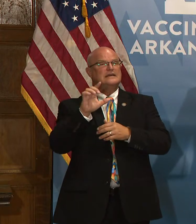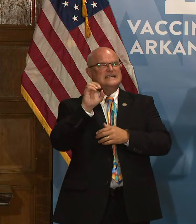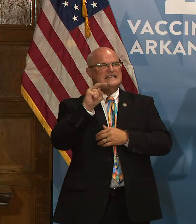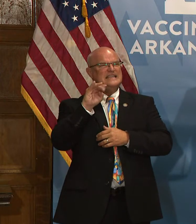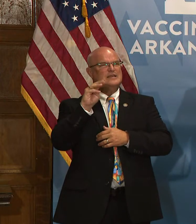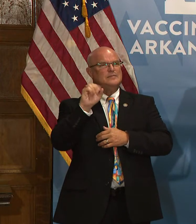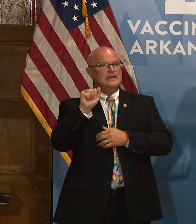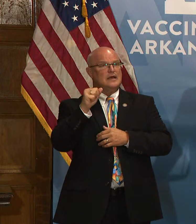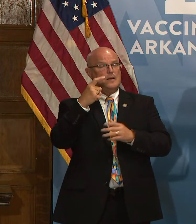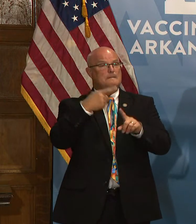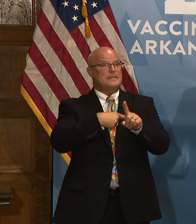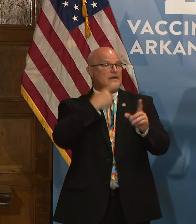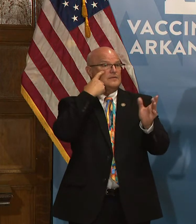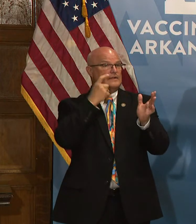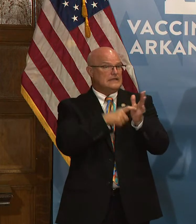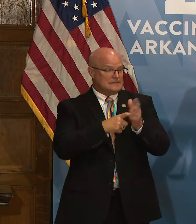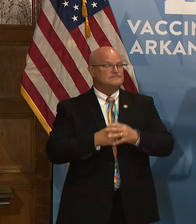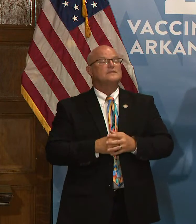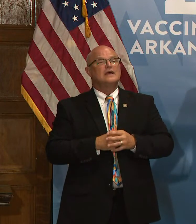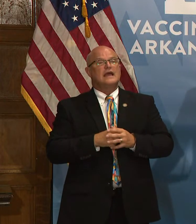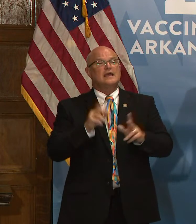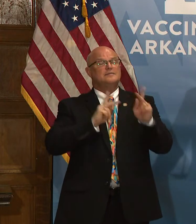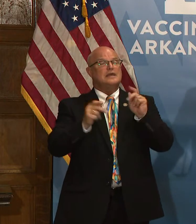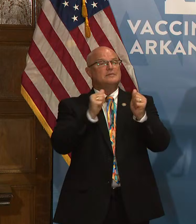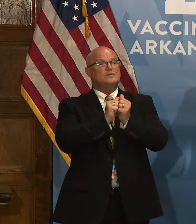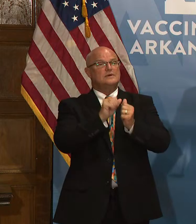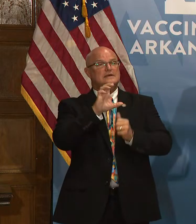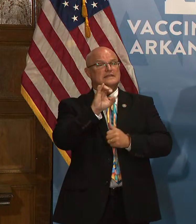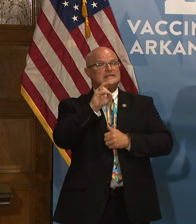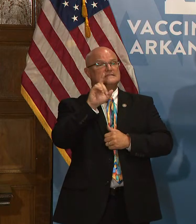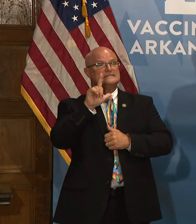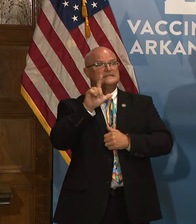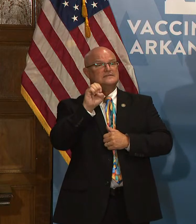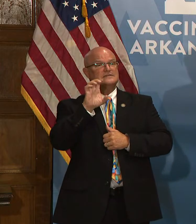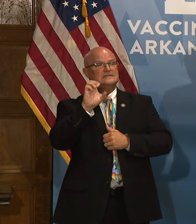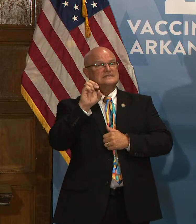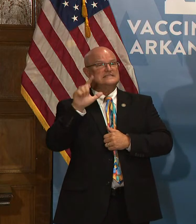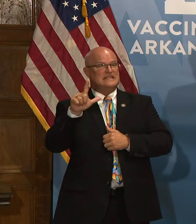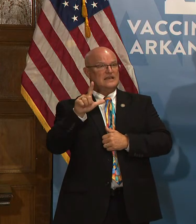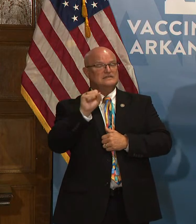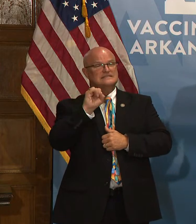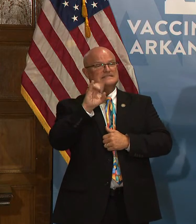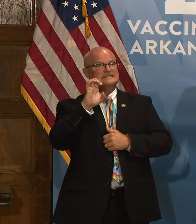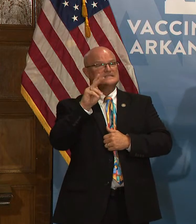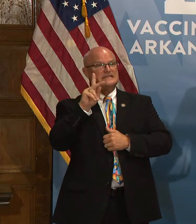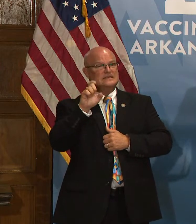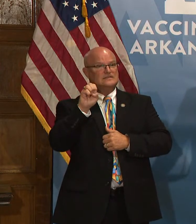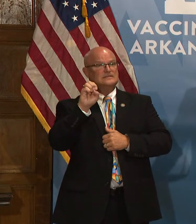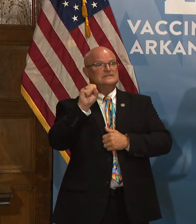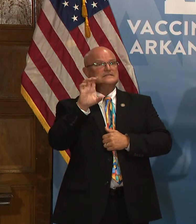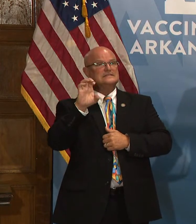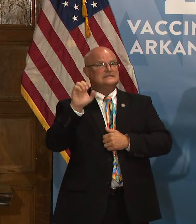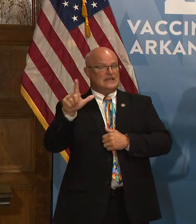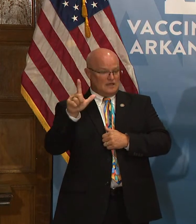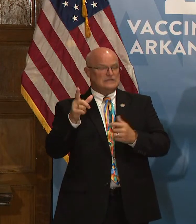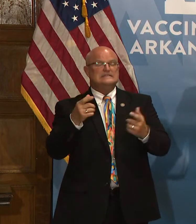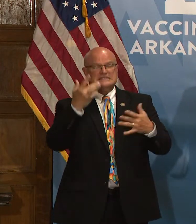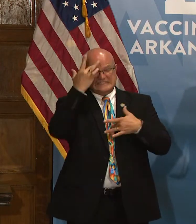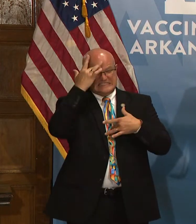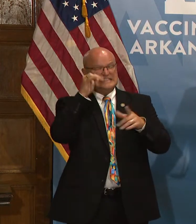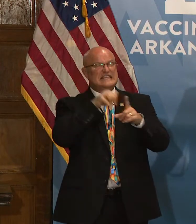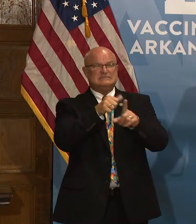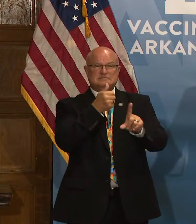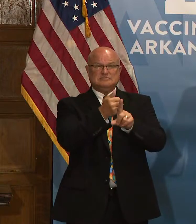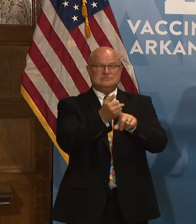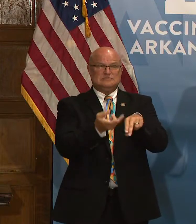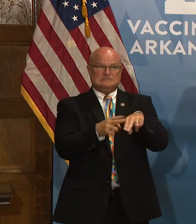are essential to the treatment of those with sickle cell disease. And so during this pandemic, the Red Cross